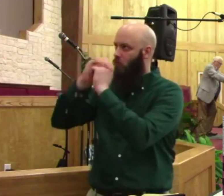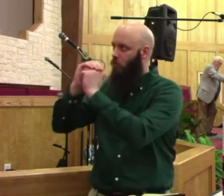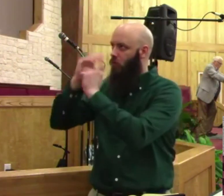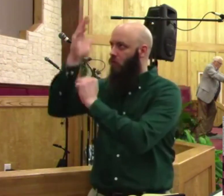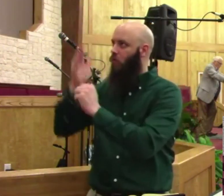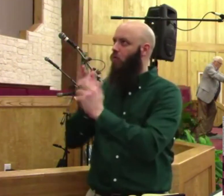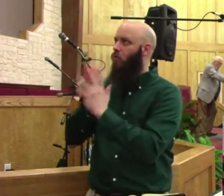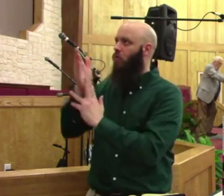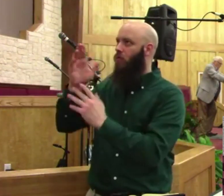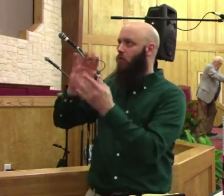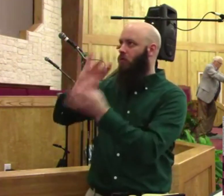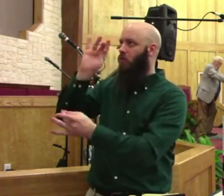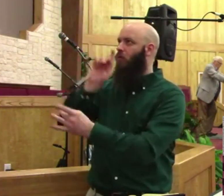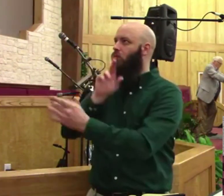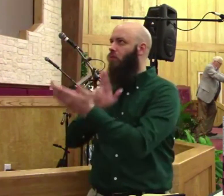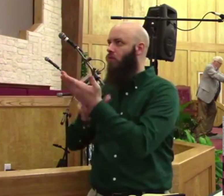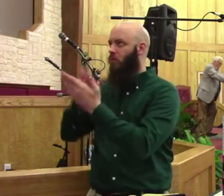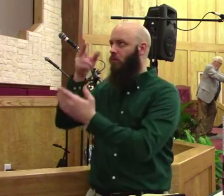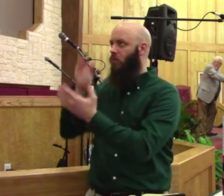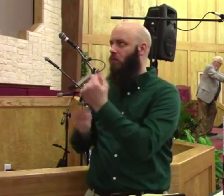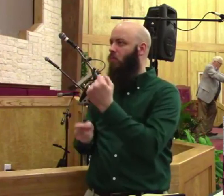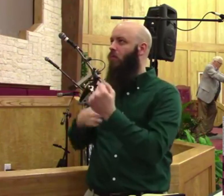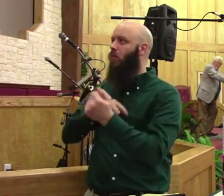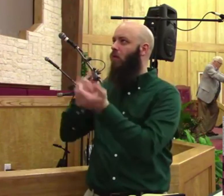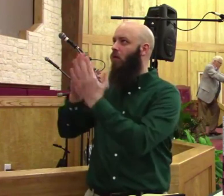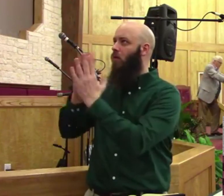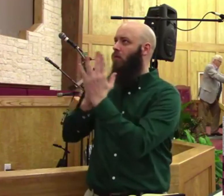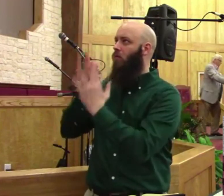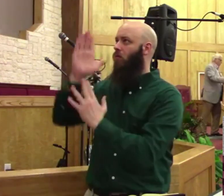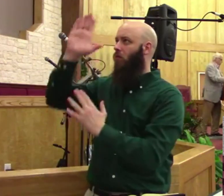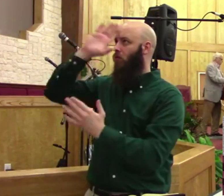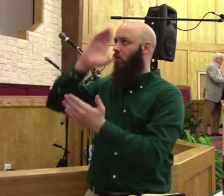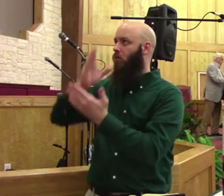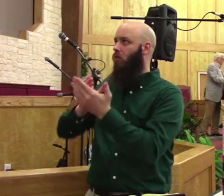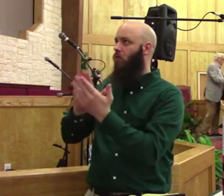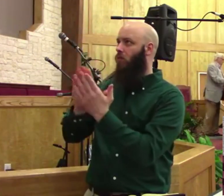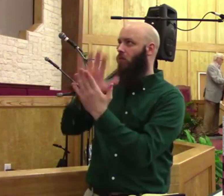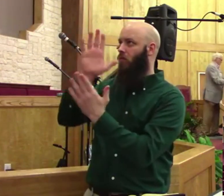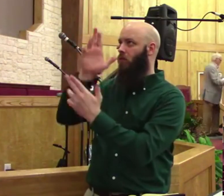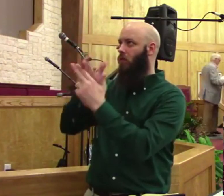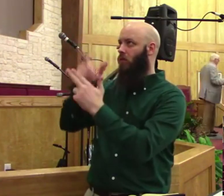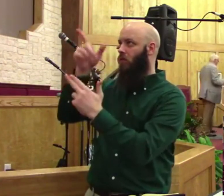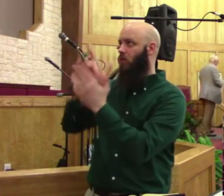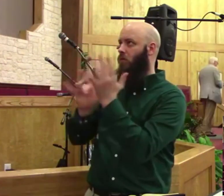glory in Christ's name. Amen.